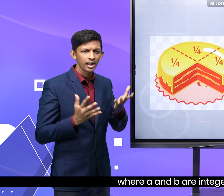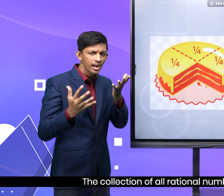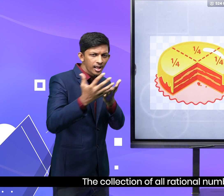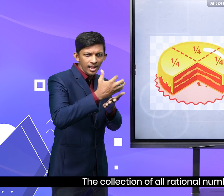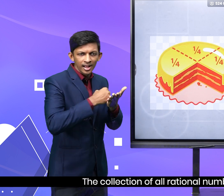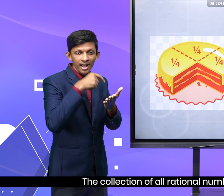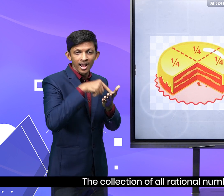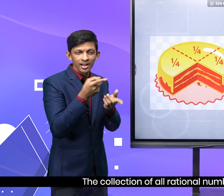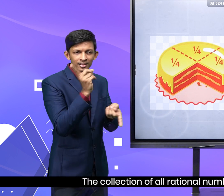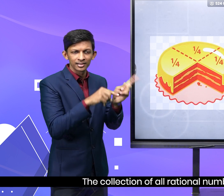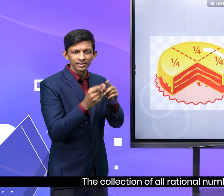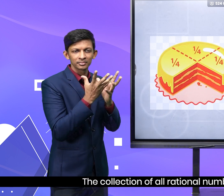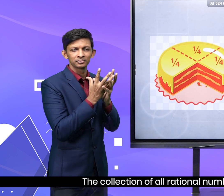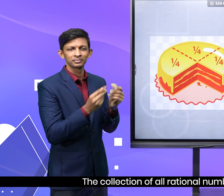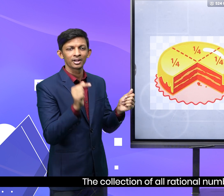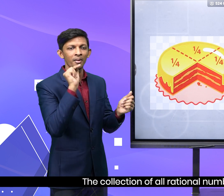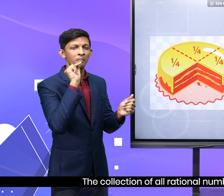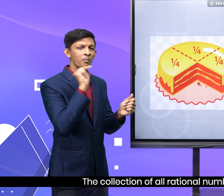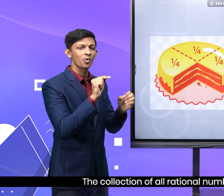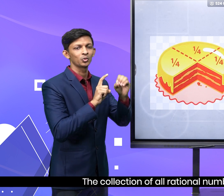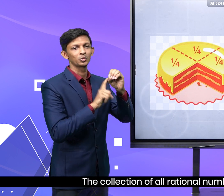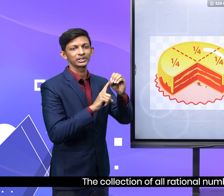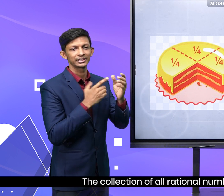The collection of all rational numbers is denoted by q.